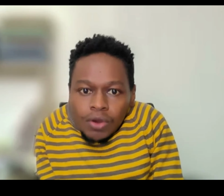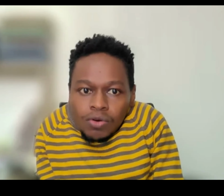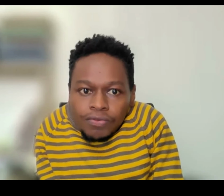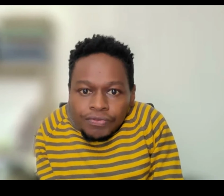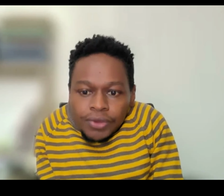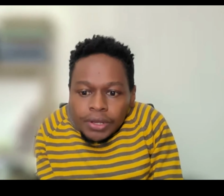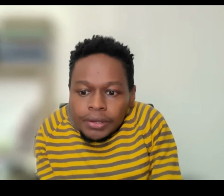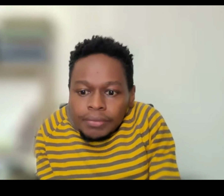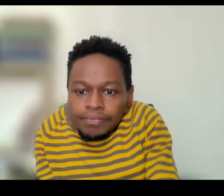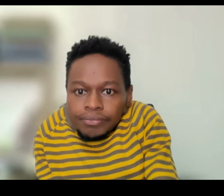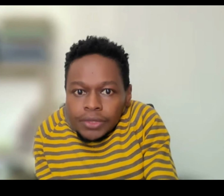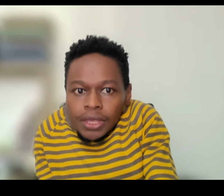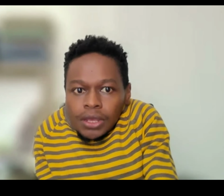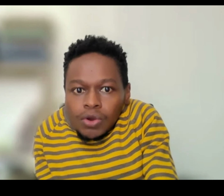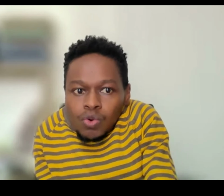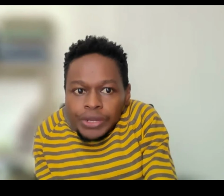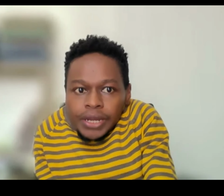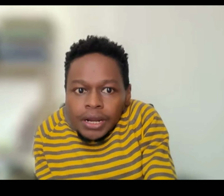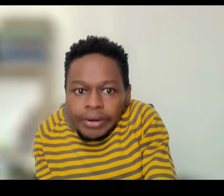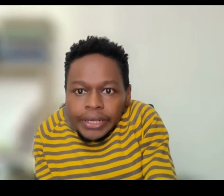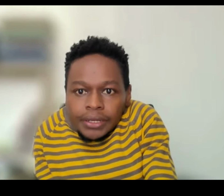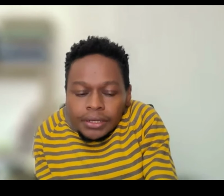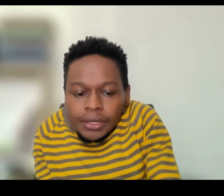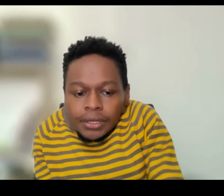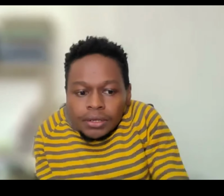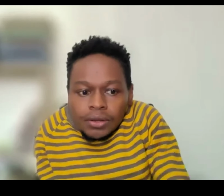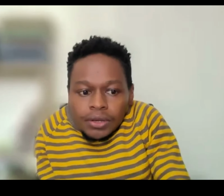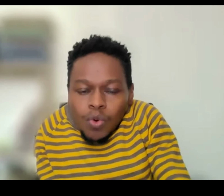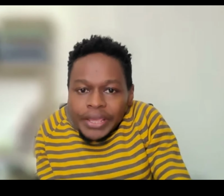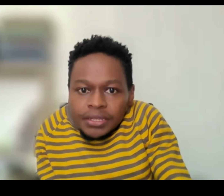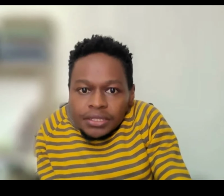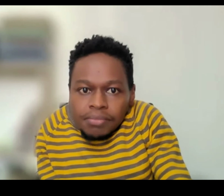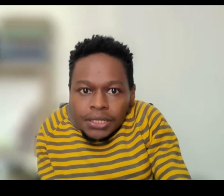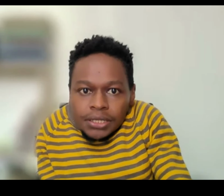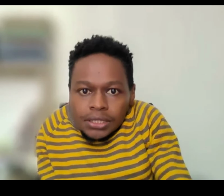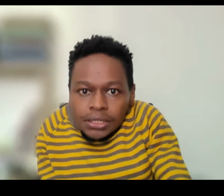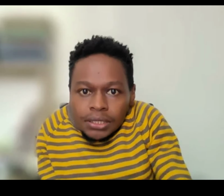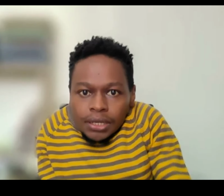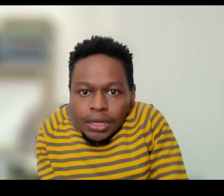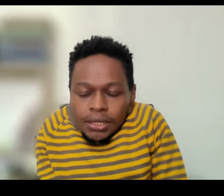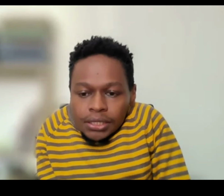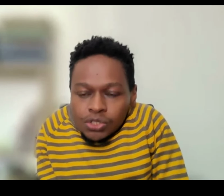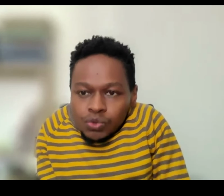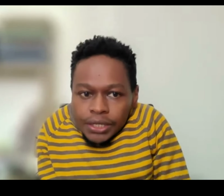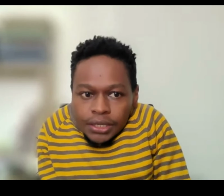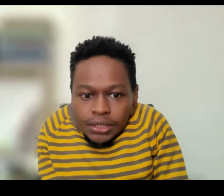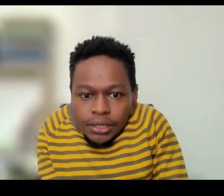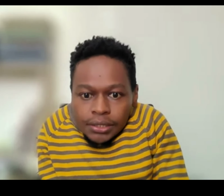of who we are and why this matters, just to get us